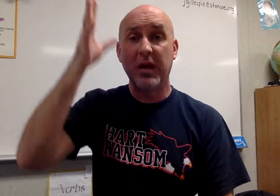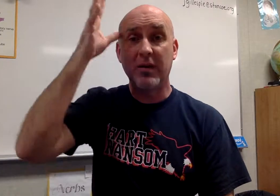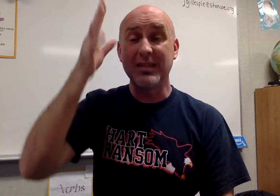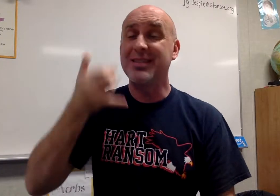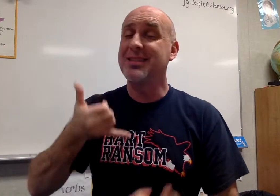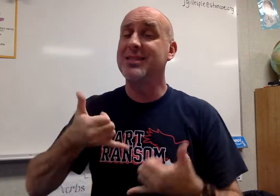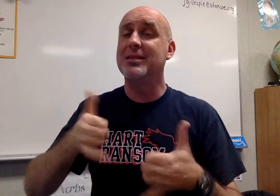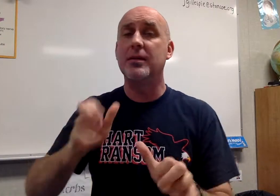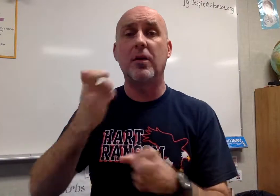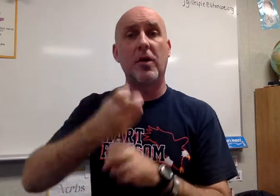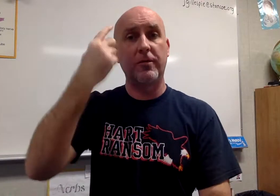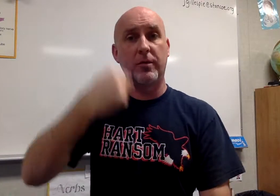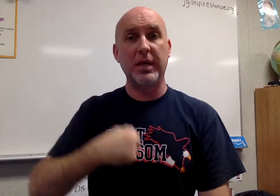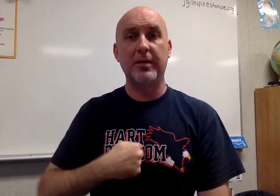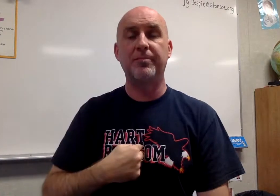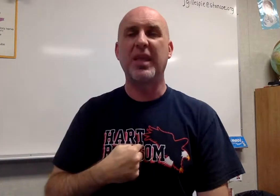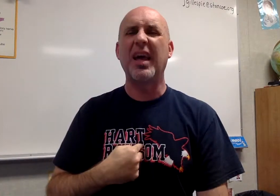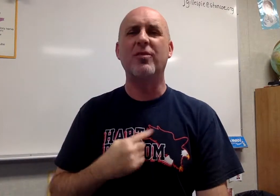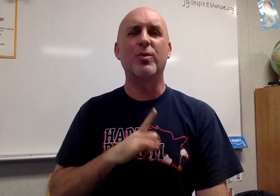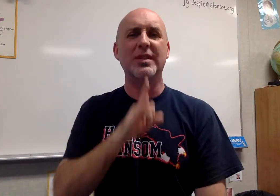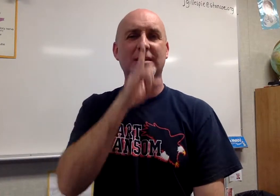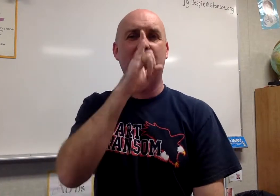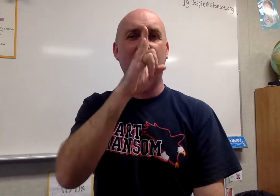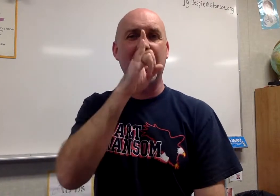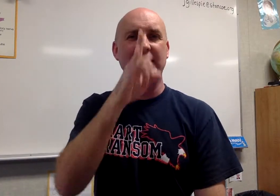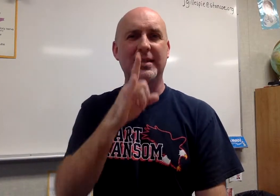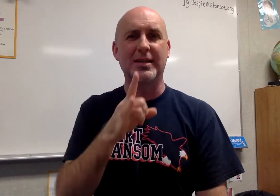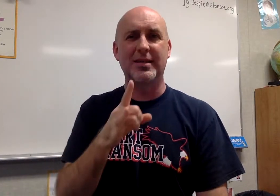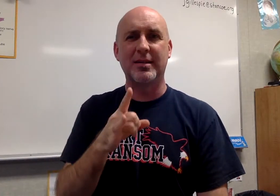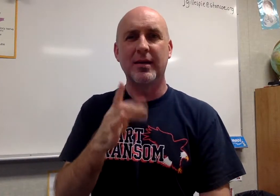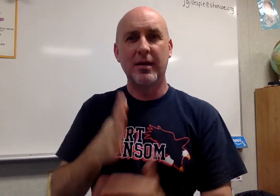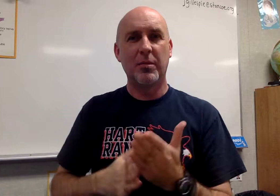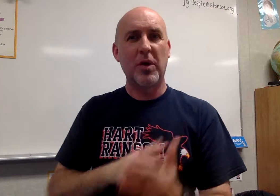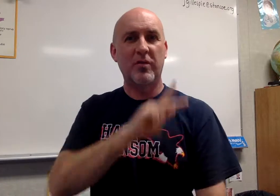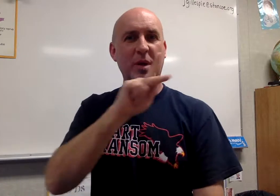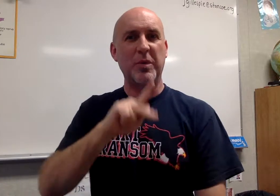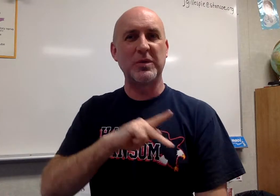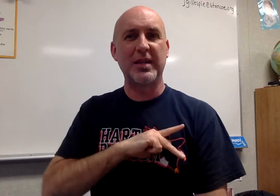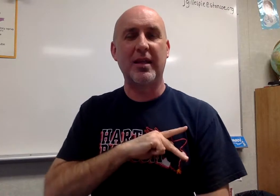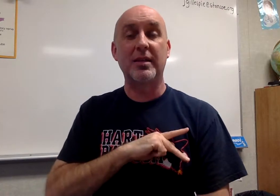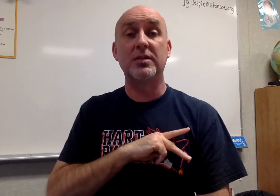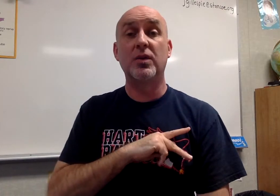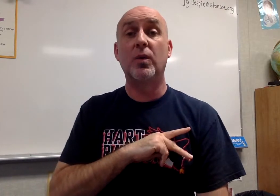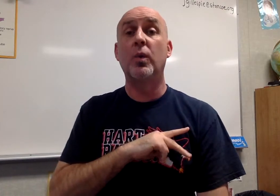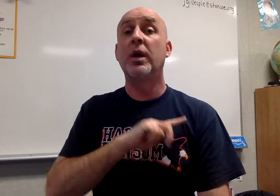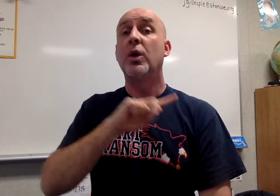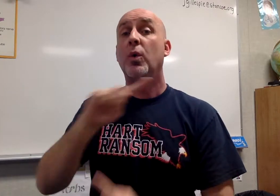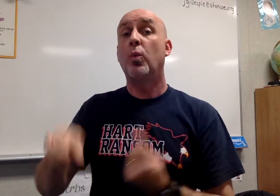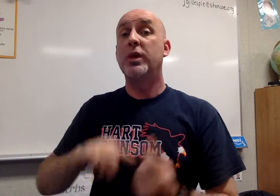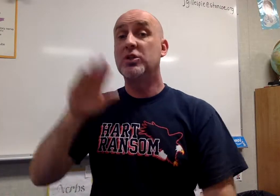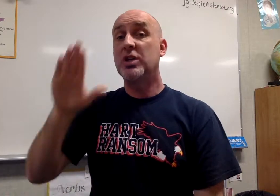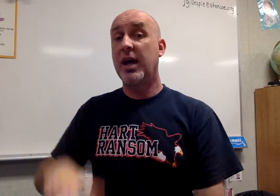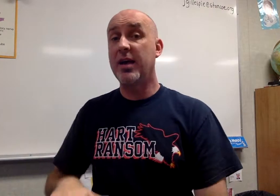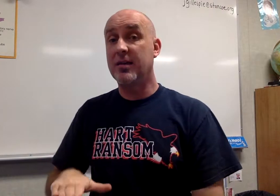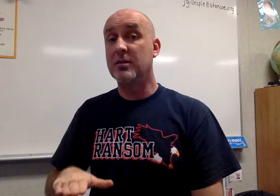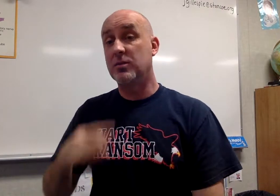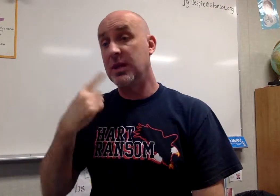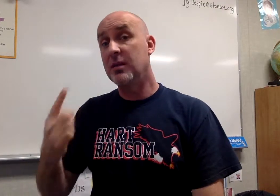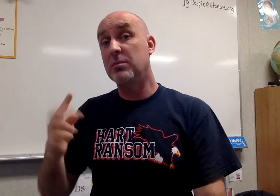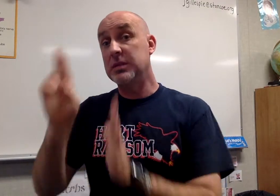parent, it's still hard for me. I have a really sarcastic part of my personality. So when a child, you tell them this is